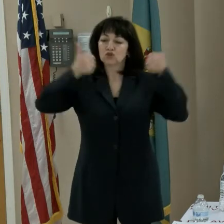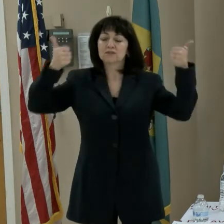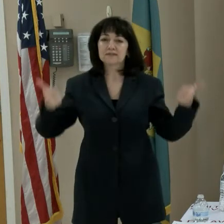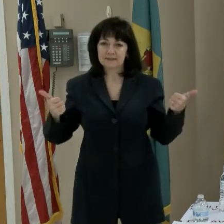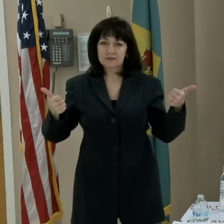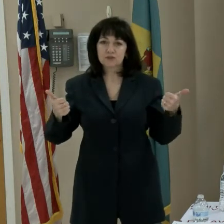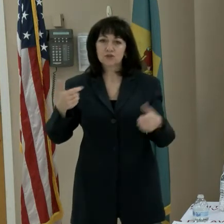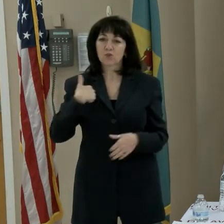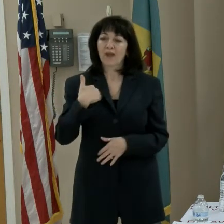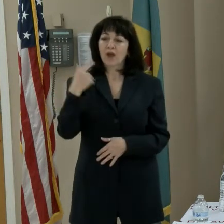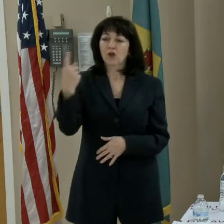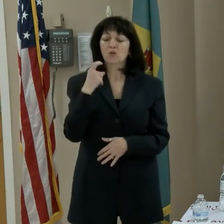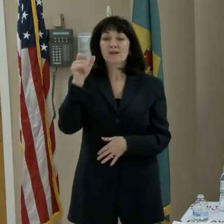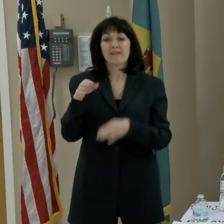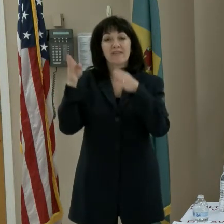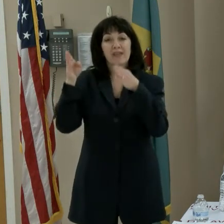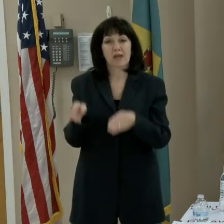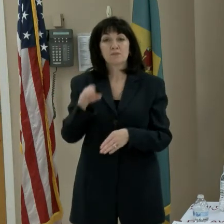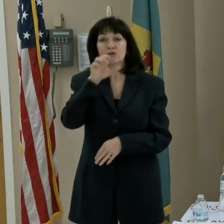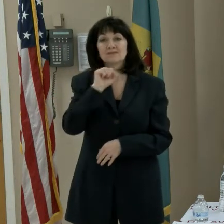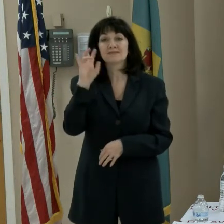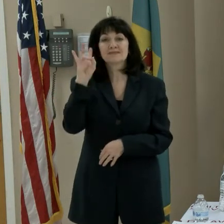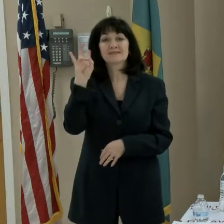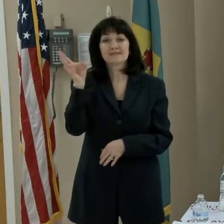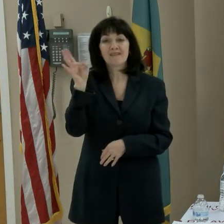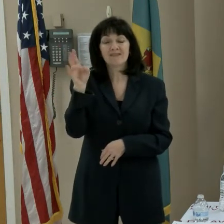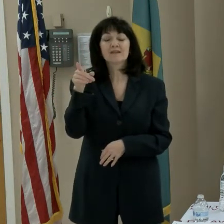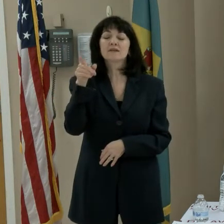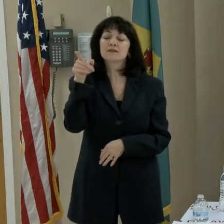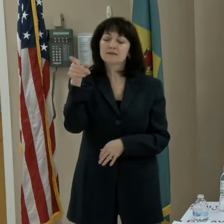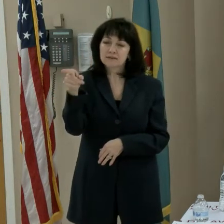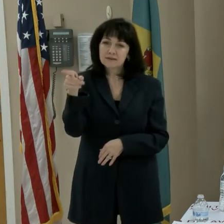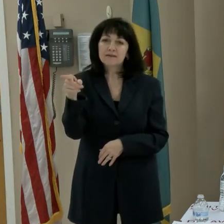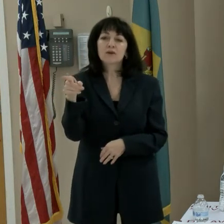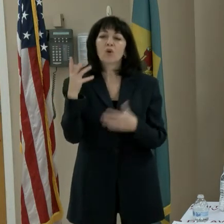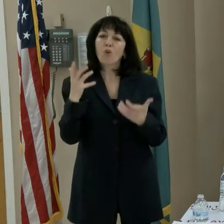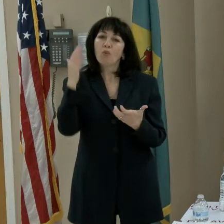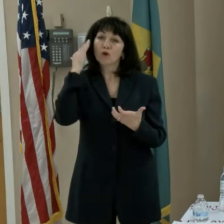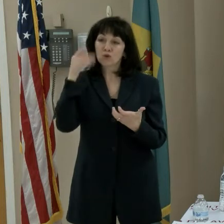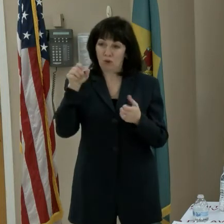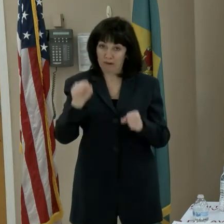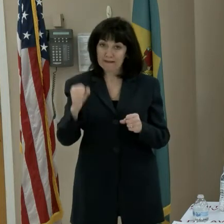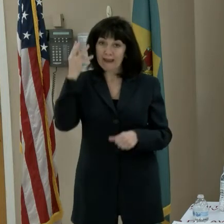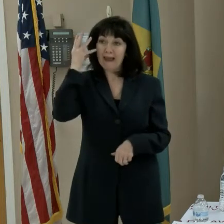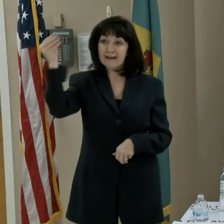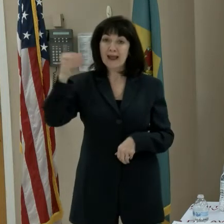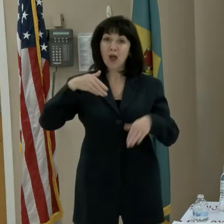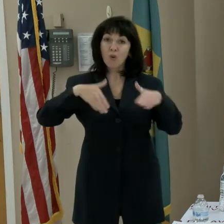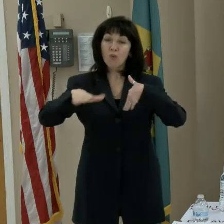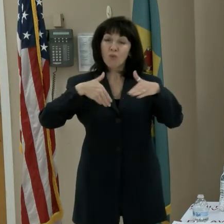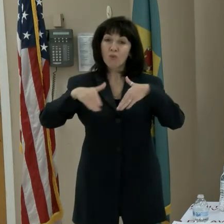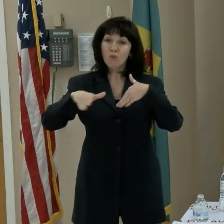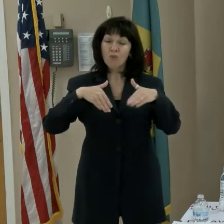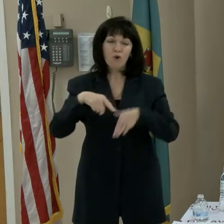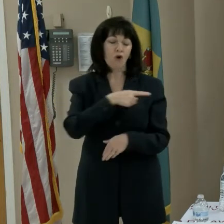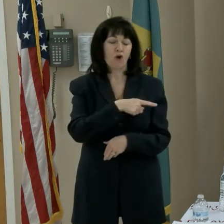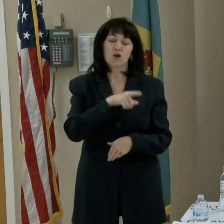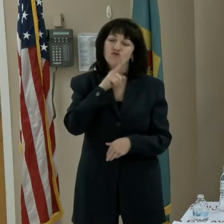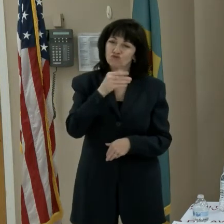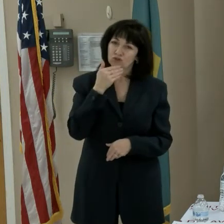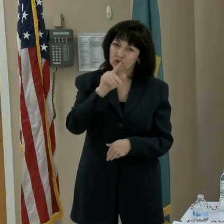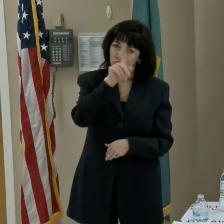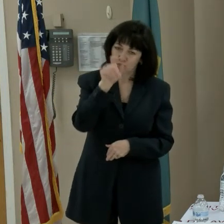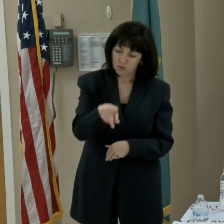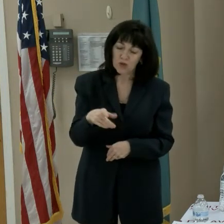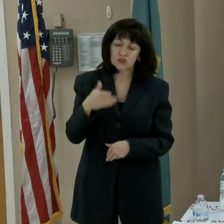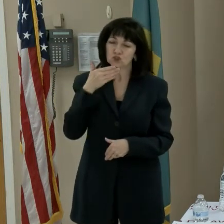and is healthy, and they want to know, is it okay for them to go outside for a walk? Love that question. And I think that's really important. In fact, a good friend of mine